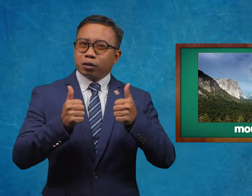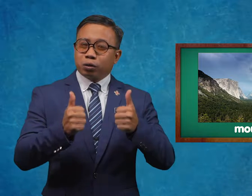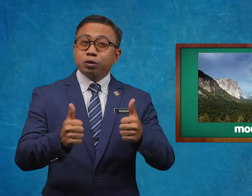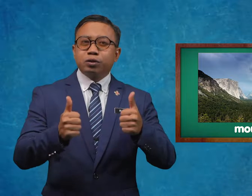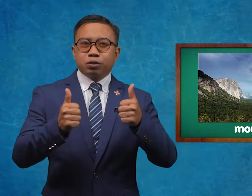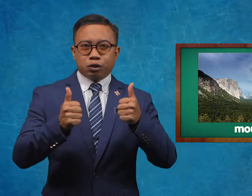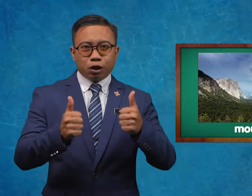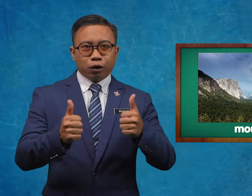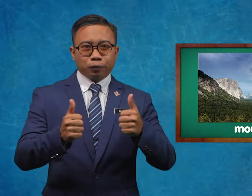Good job.